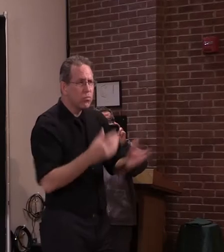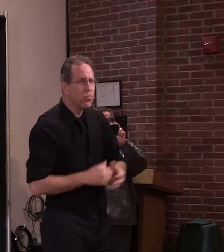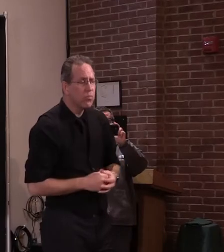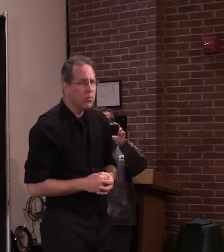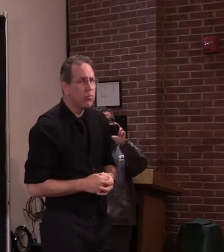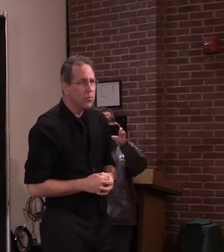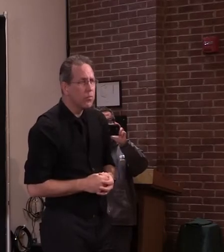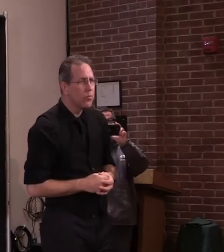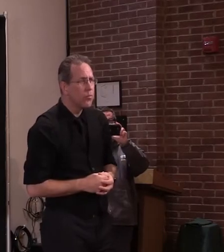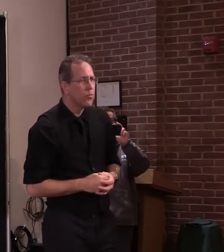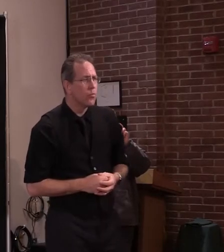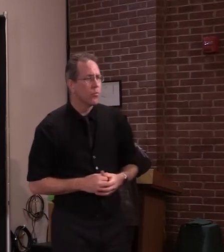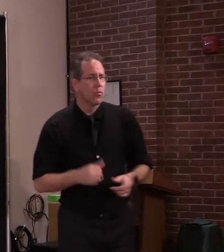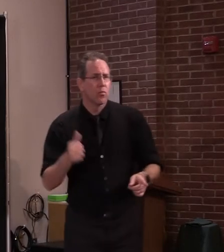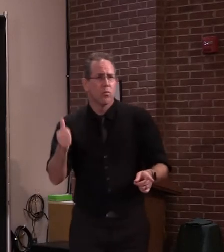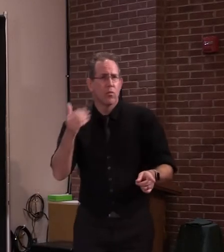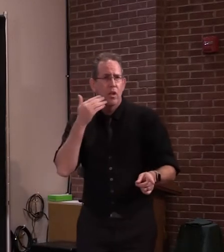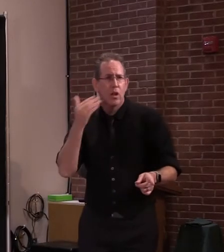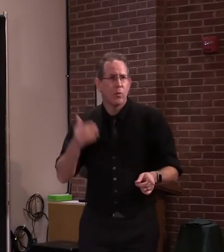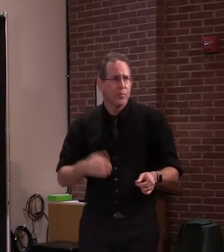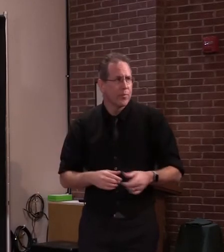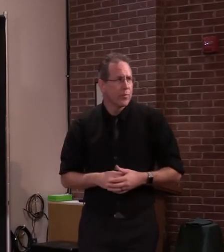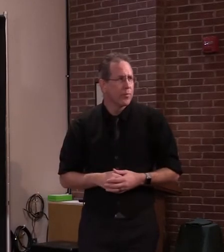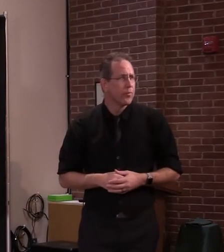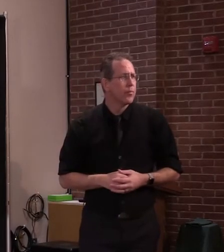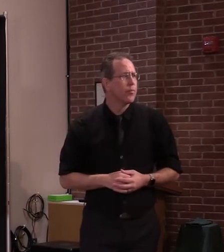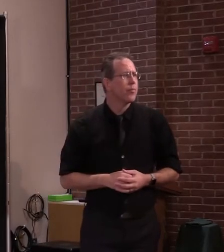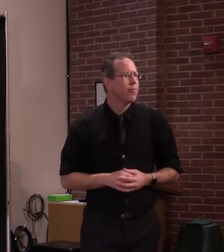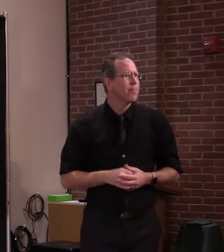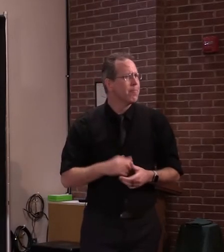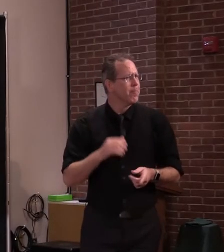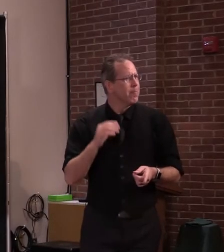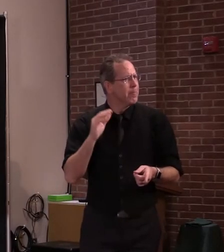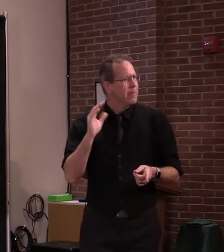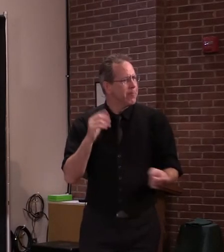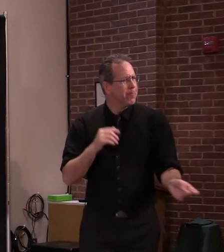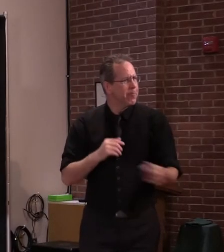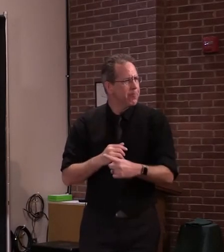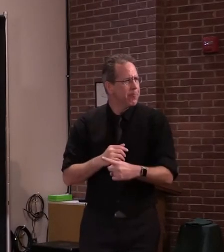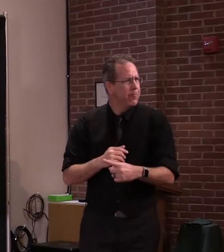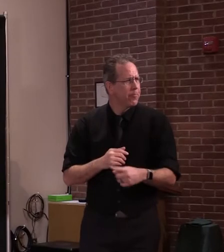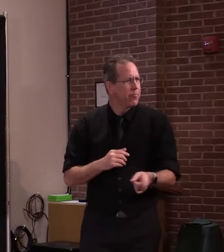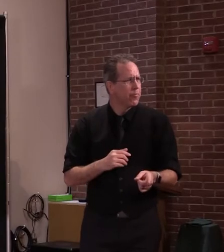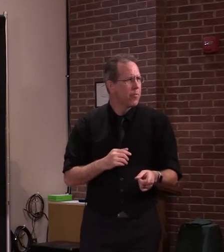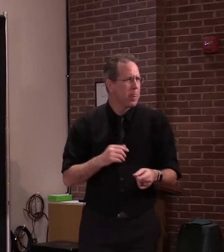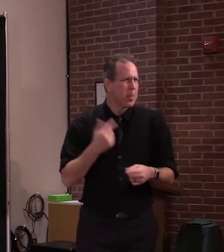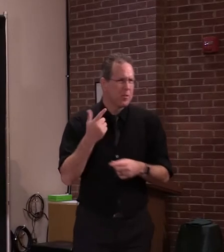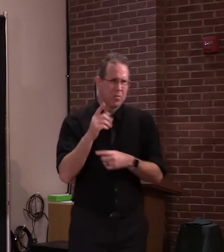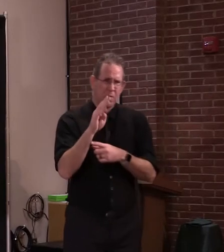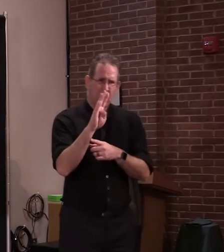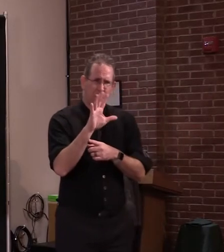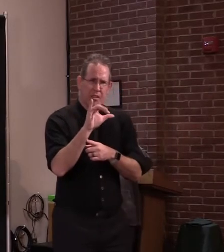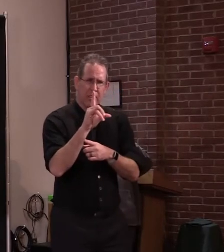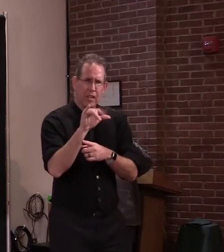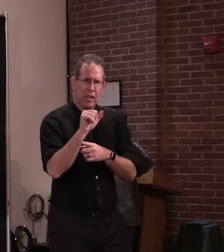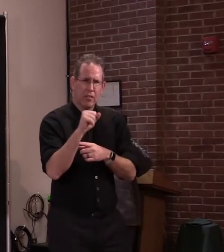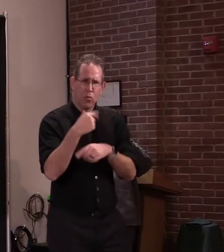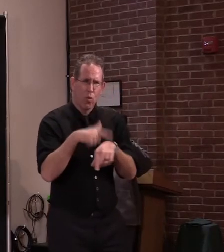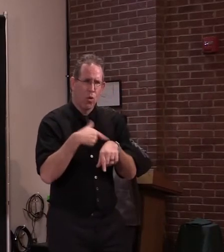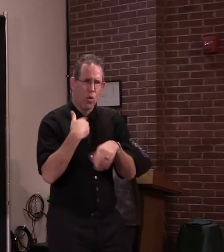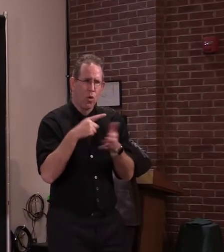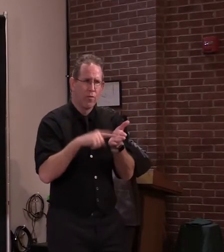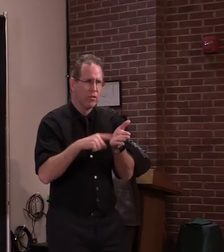Yeah, I appreciate that. It seems like it's been, what, about 45 days, so just thought we might hear